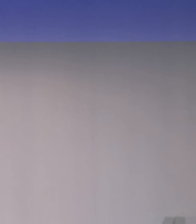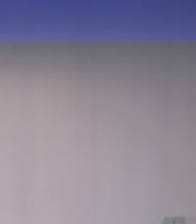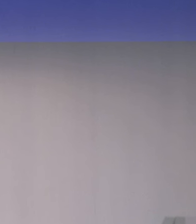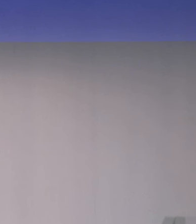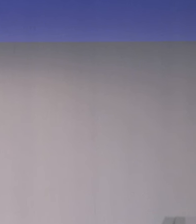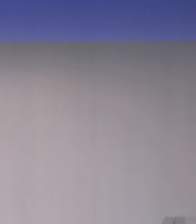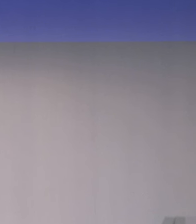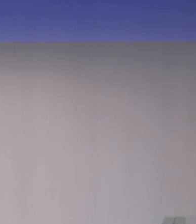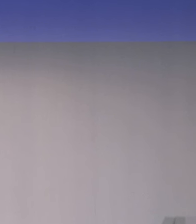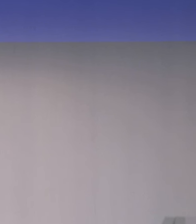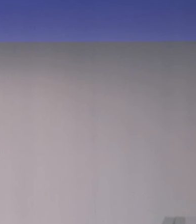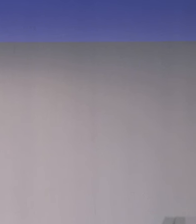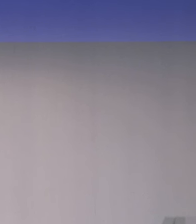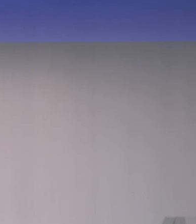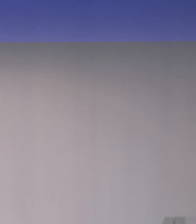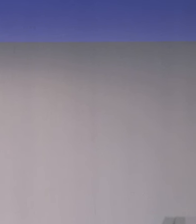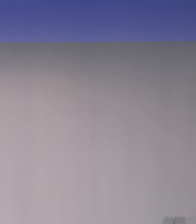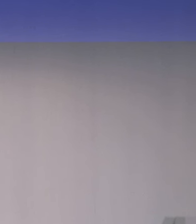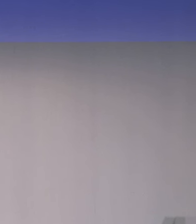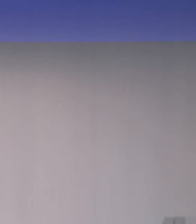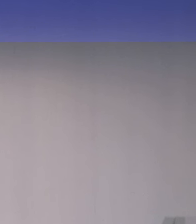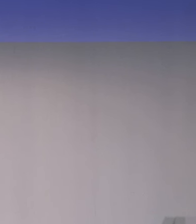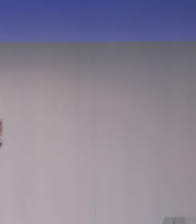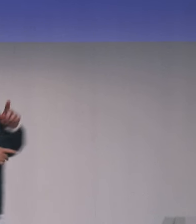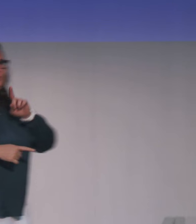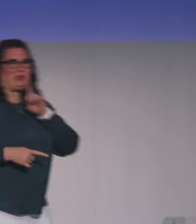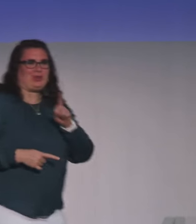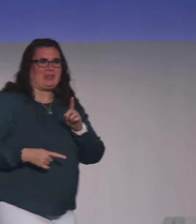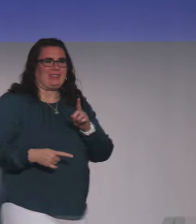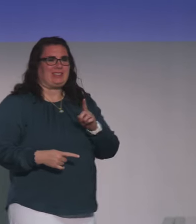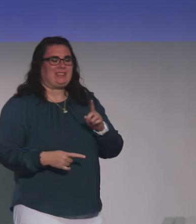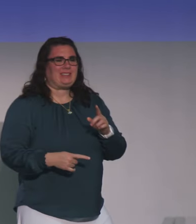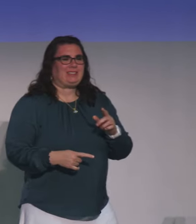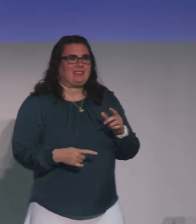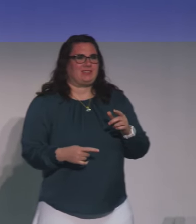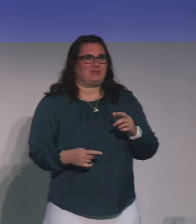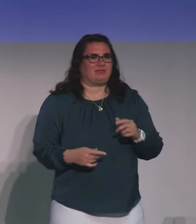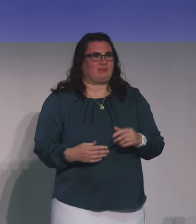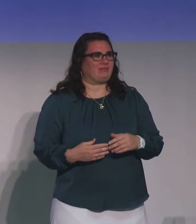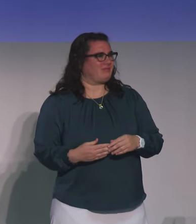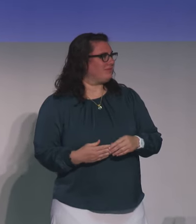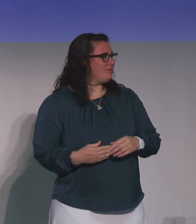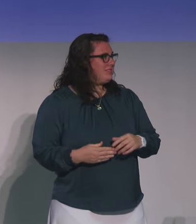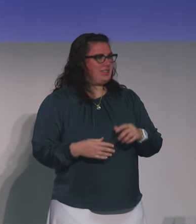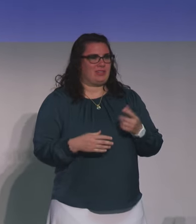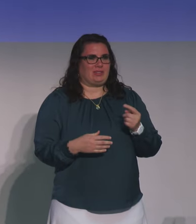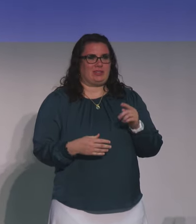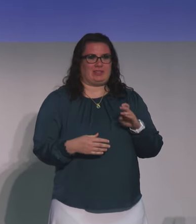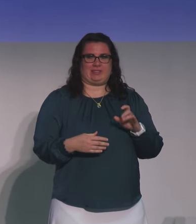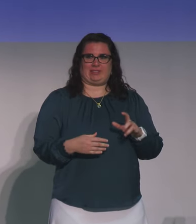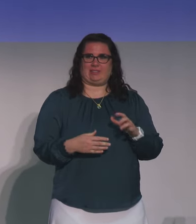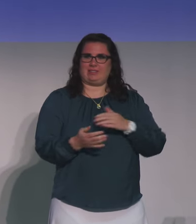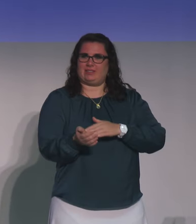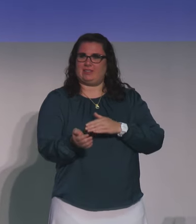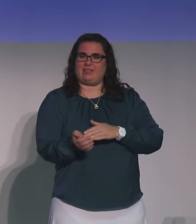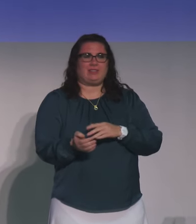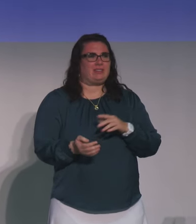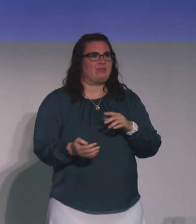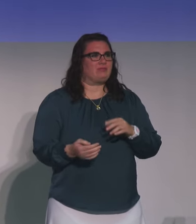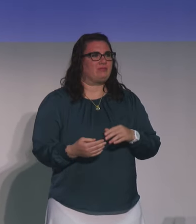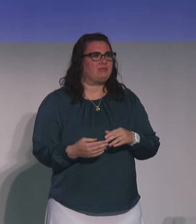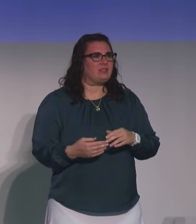Good morning. It is true. Dr. Cohen and I were communicating, trying to get Dr. Adagi